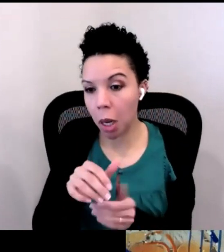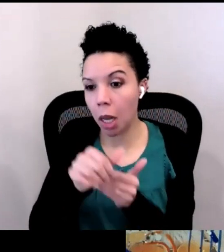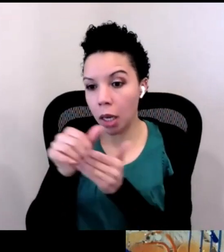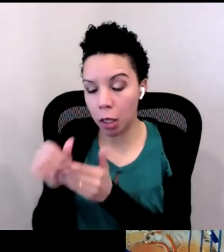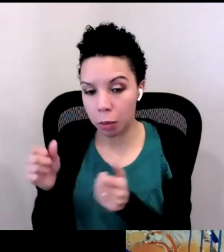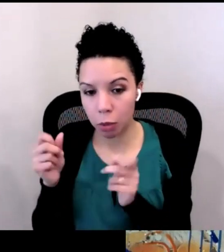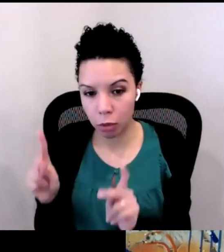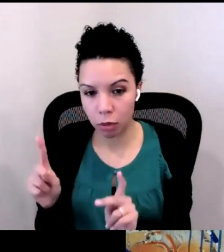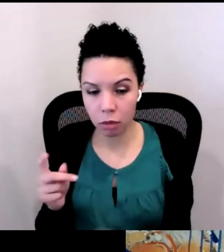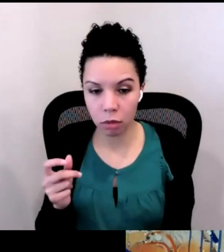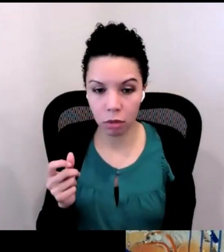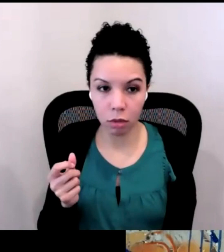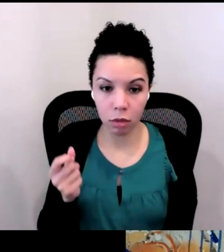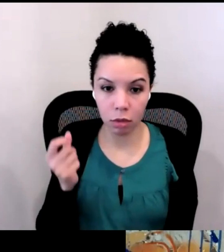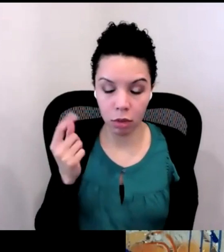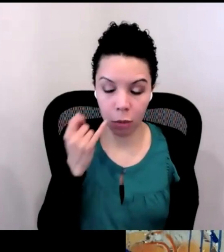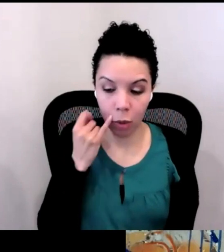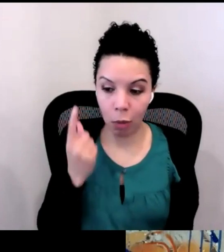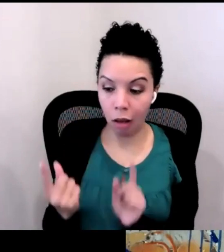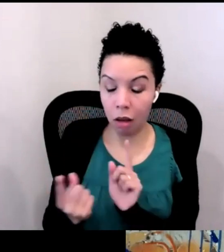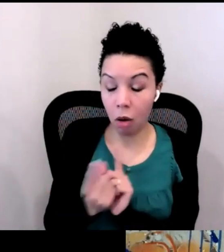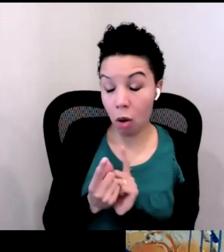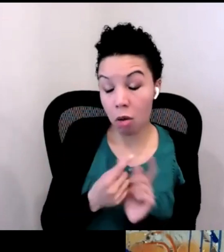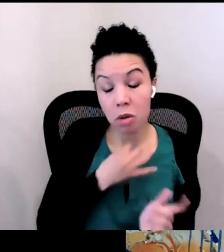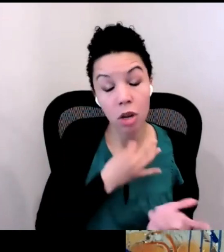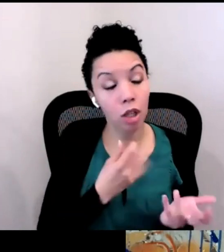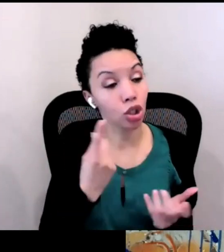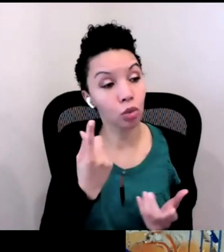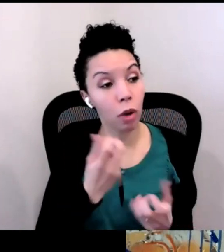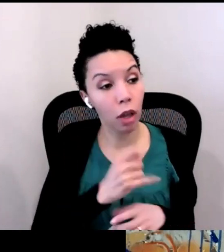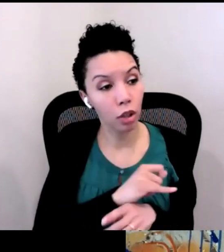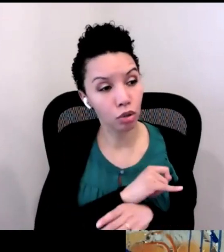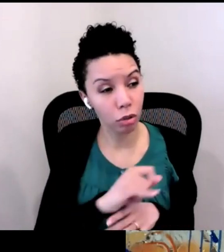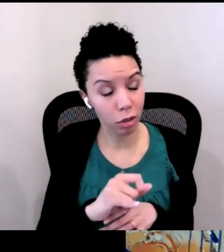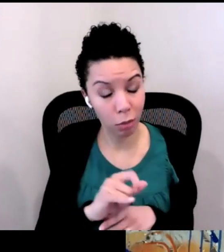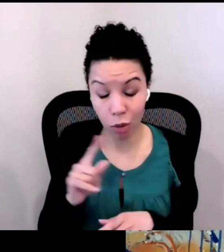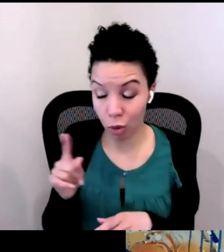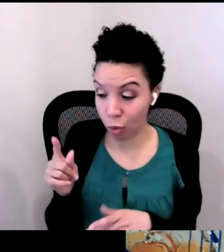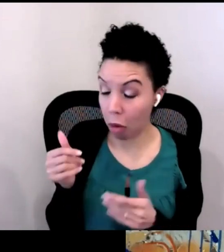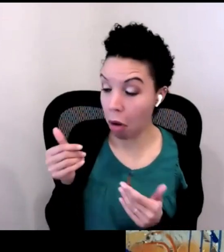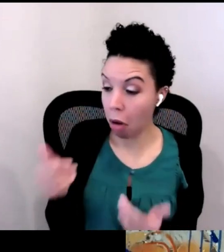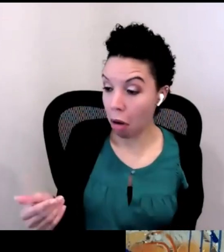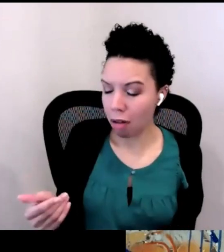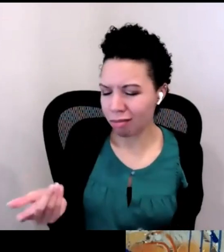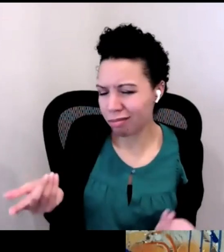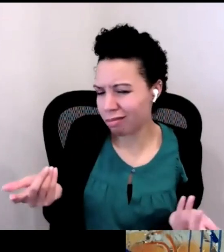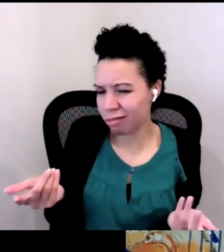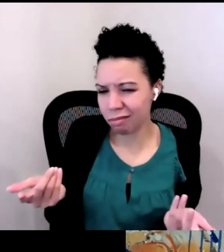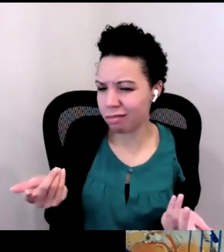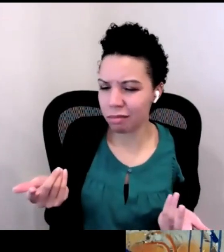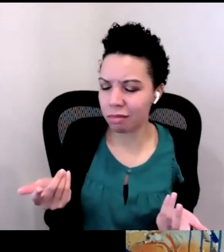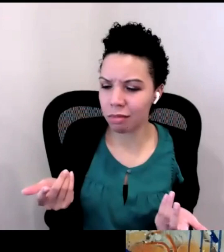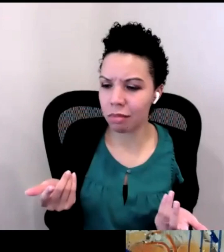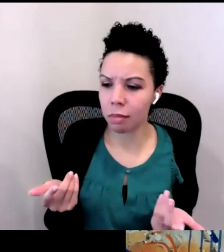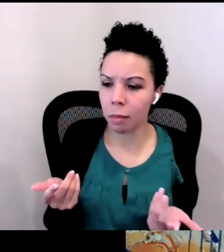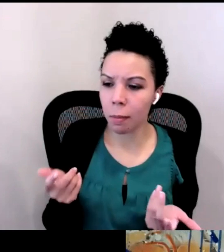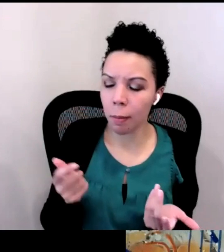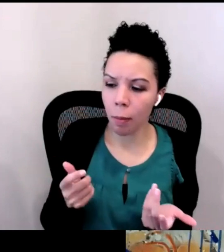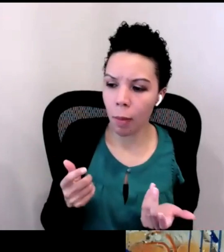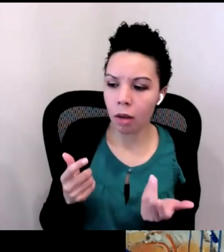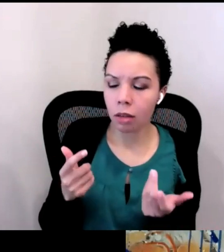looking for an internship. That's not the way to get your 15 minutes. You have to come at it more of a teach me kind of